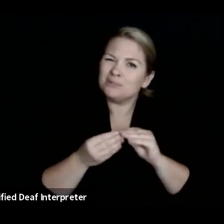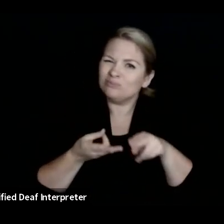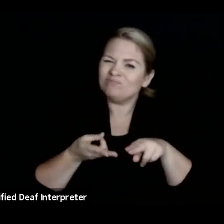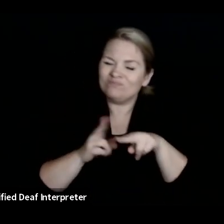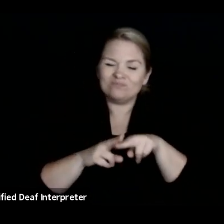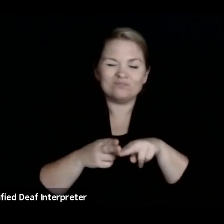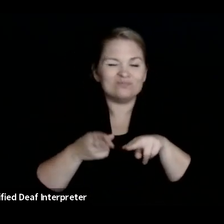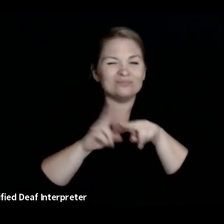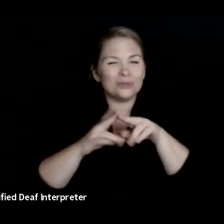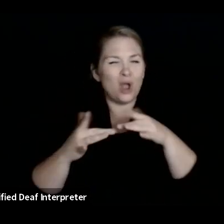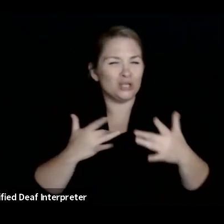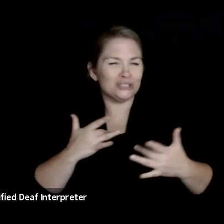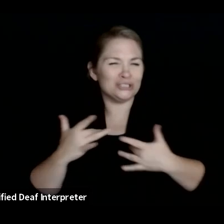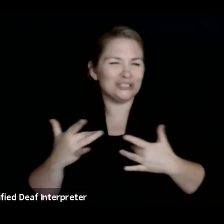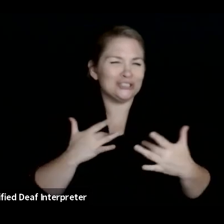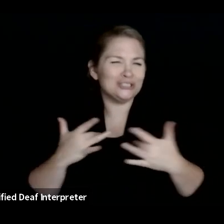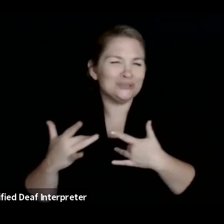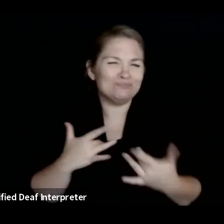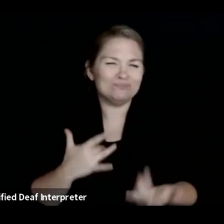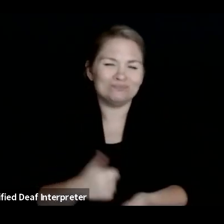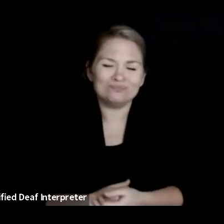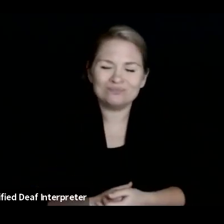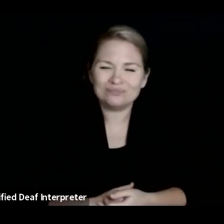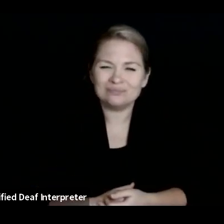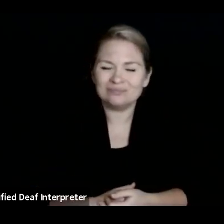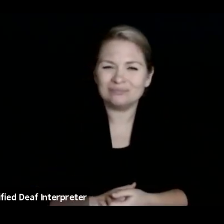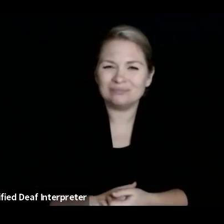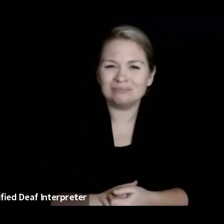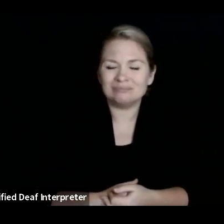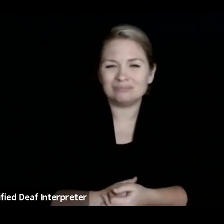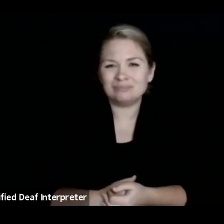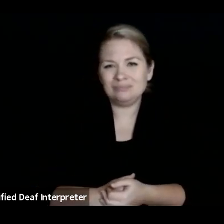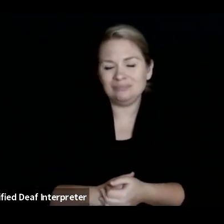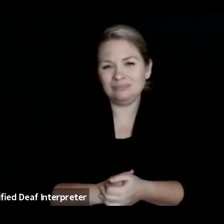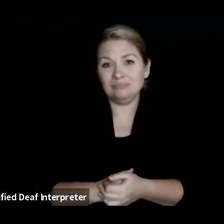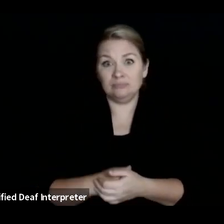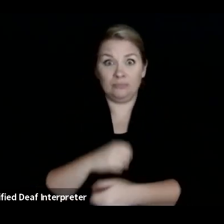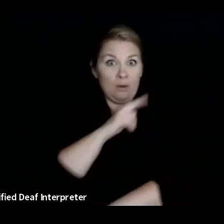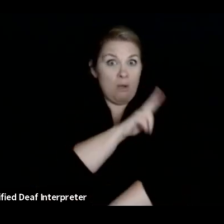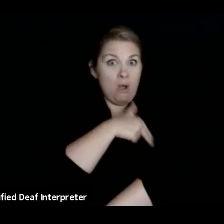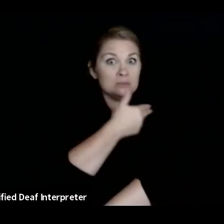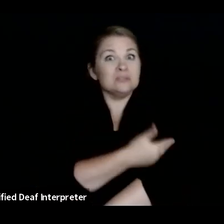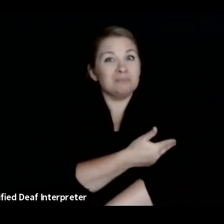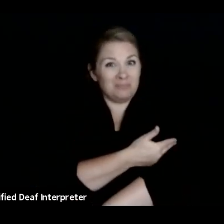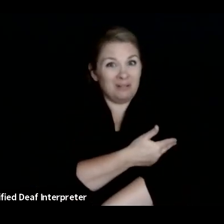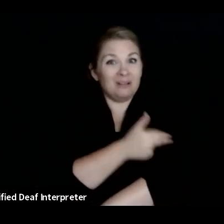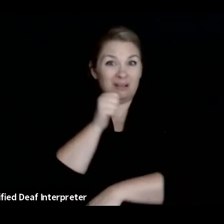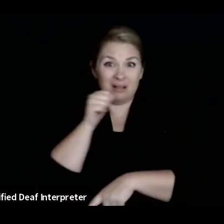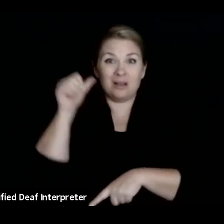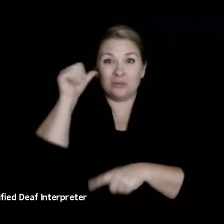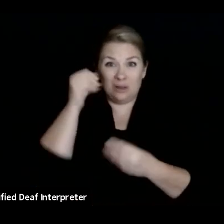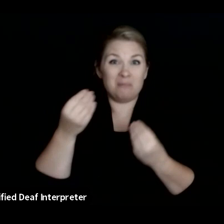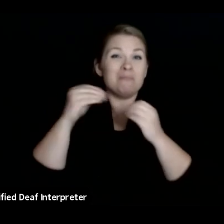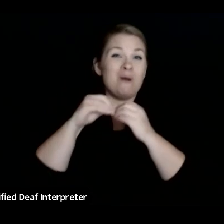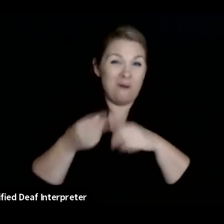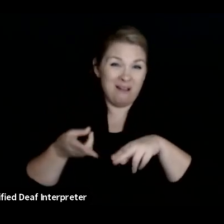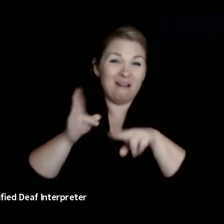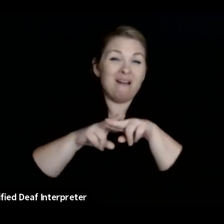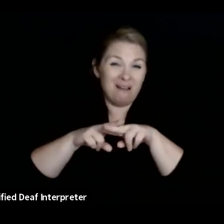hospitalized yesterday compared to the day before. We have 310 individuals who are currently